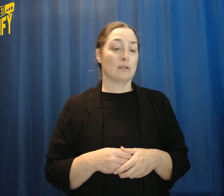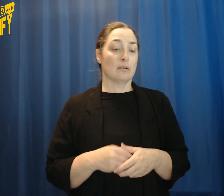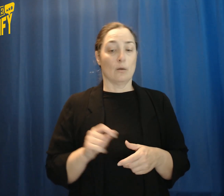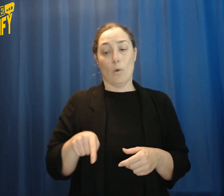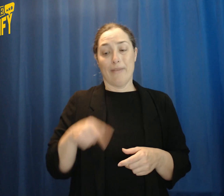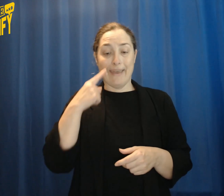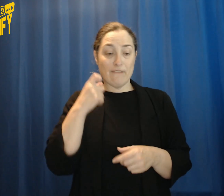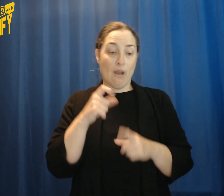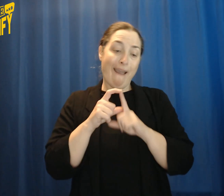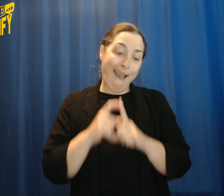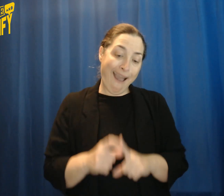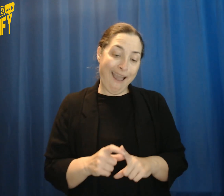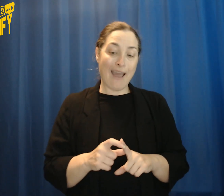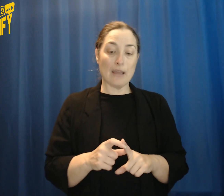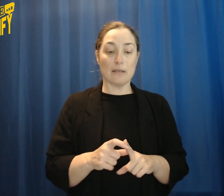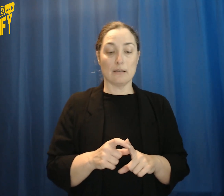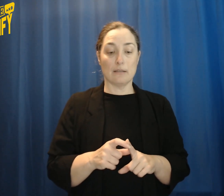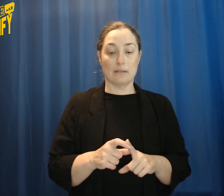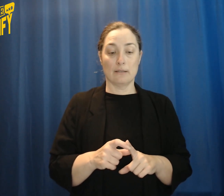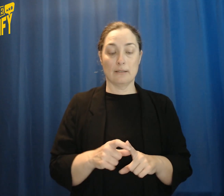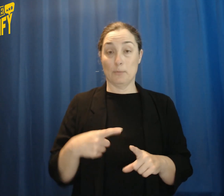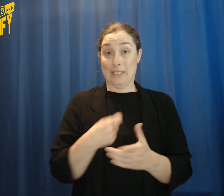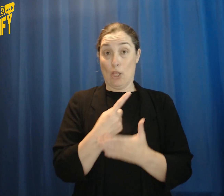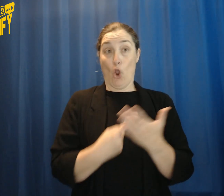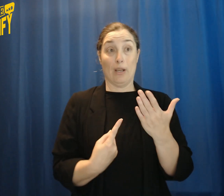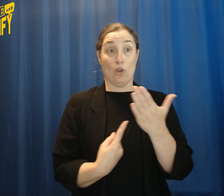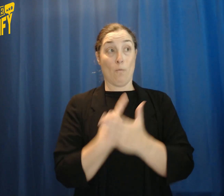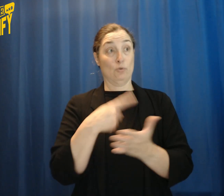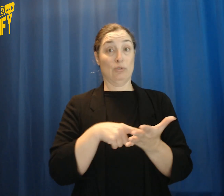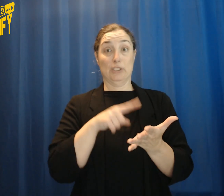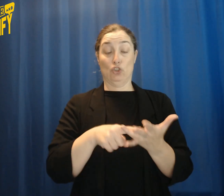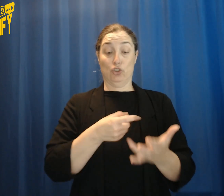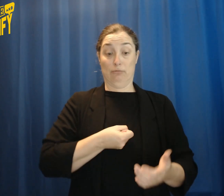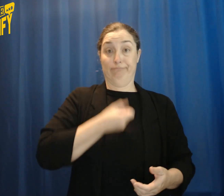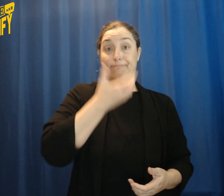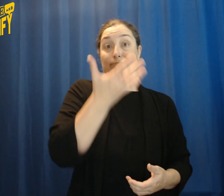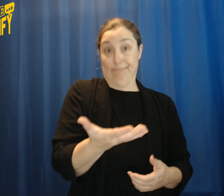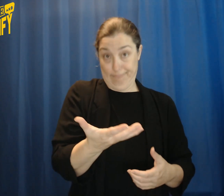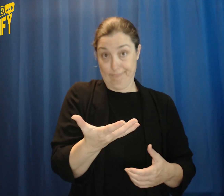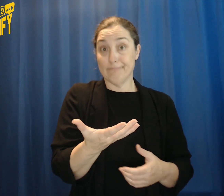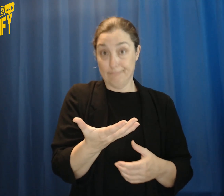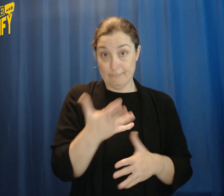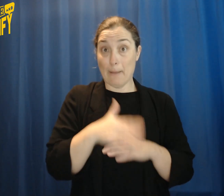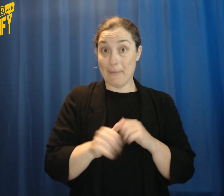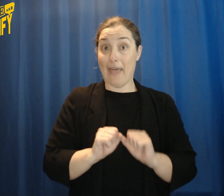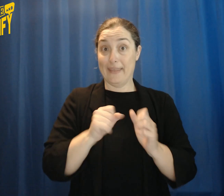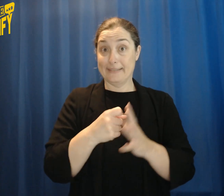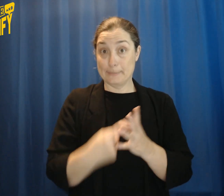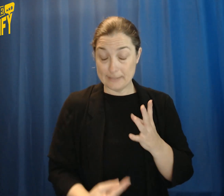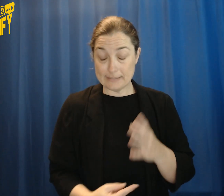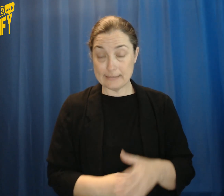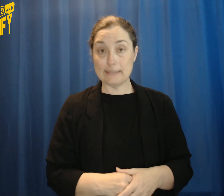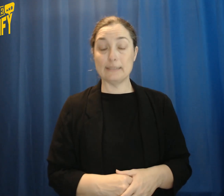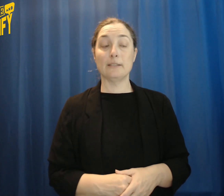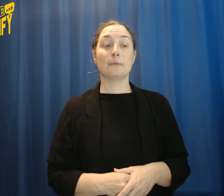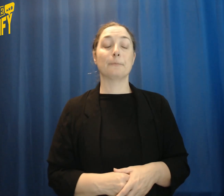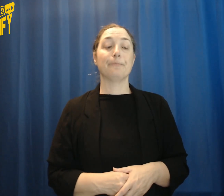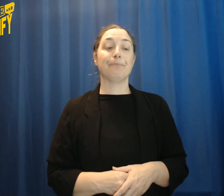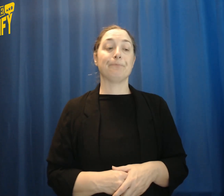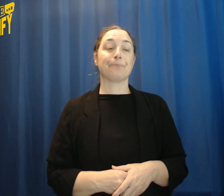and because it's their only opportunity to really speak to more than one person or the same person. When you can